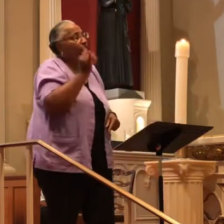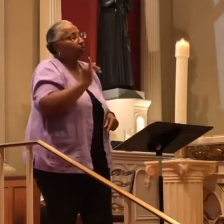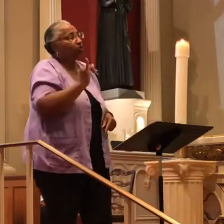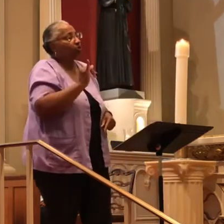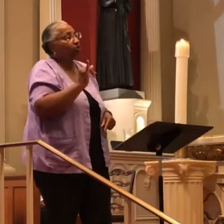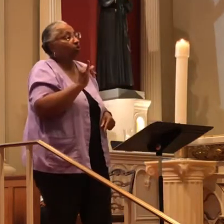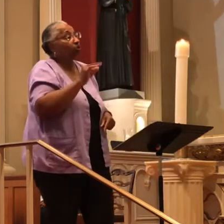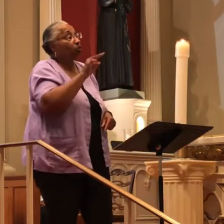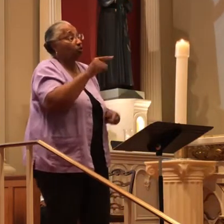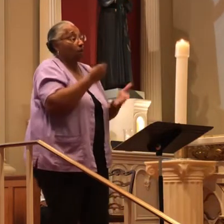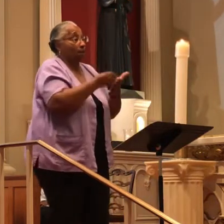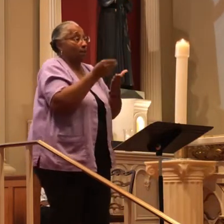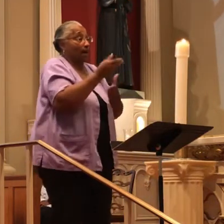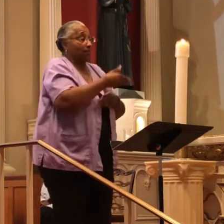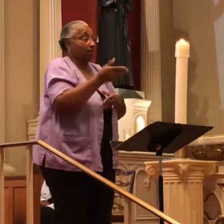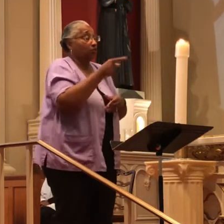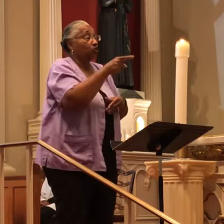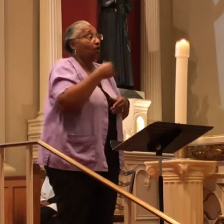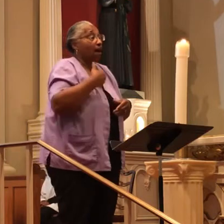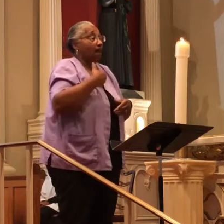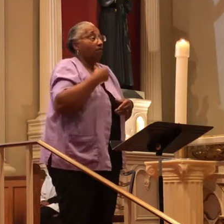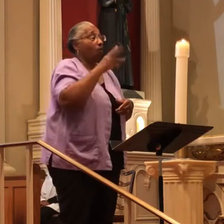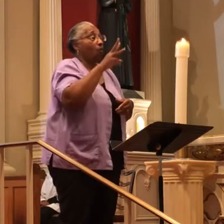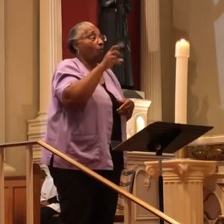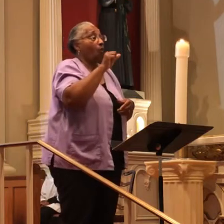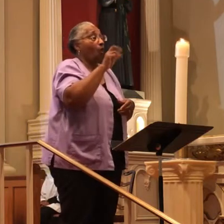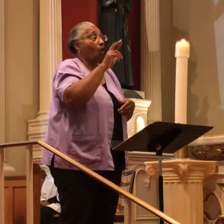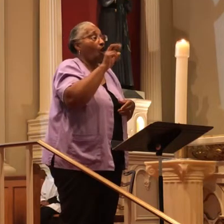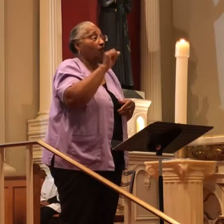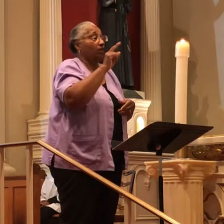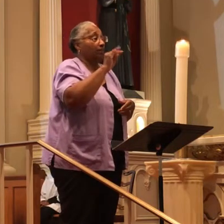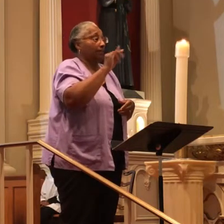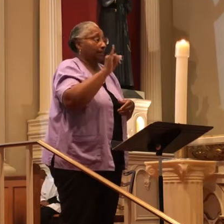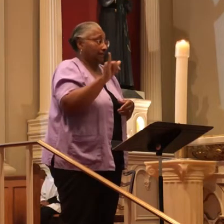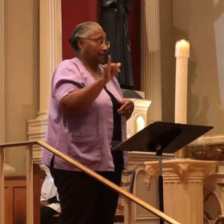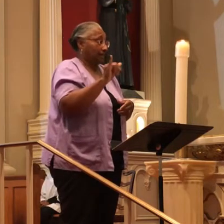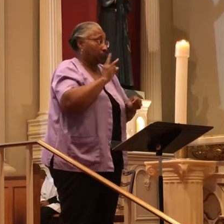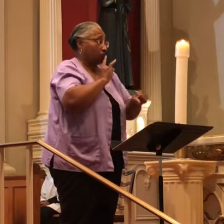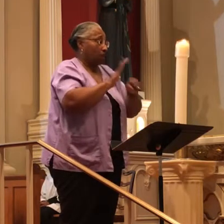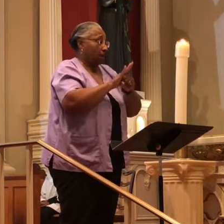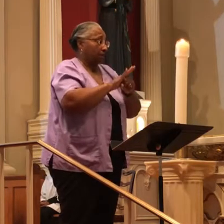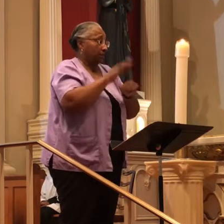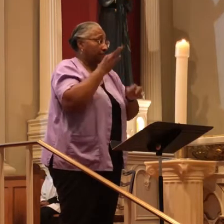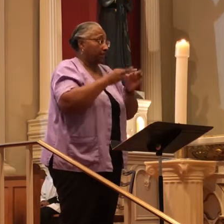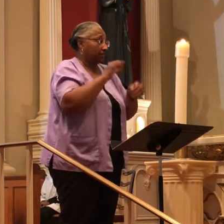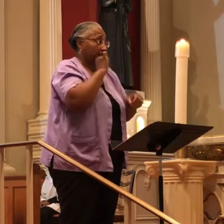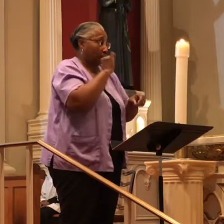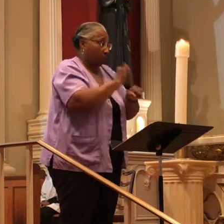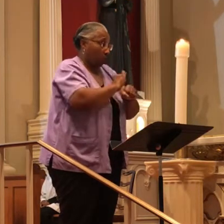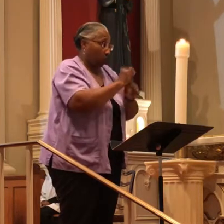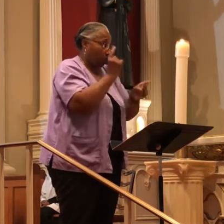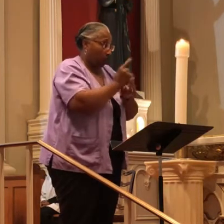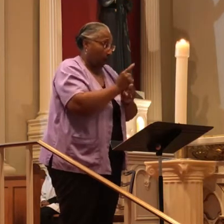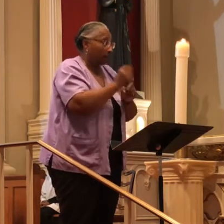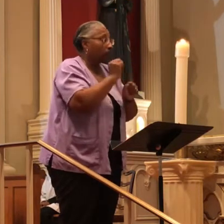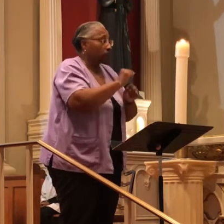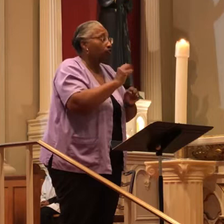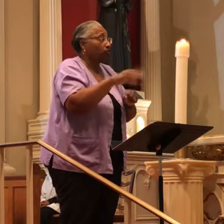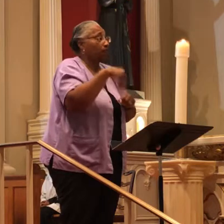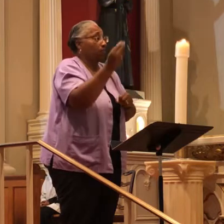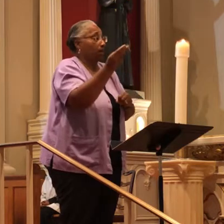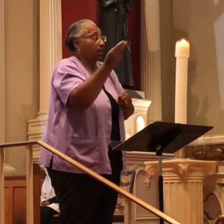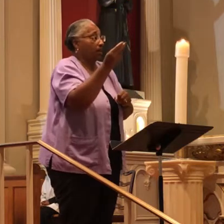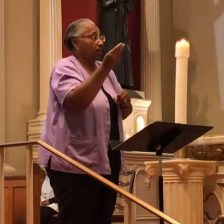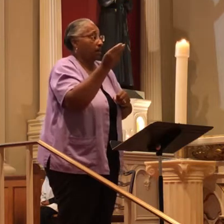there's a warranty of remission, that if it's defective, then you have a claim over that right. I was wondering if